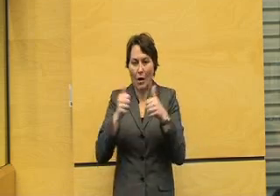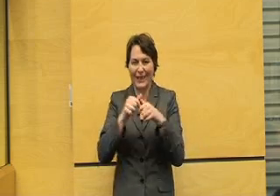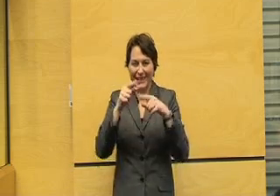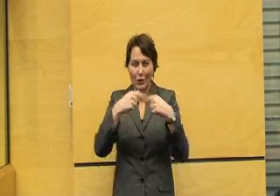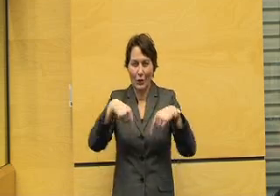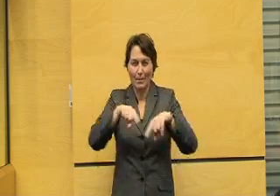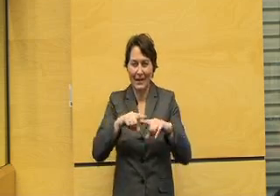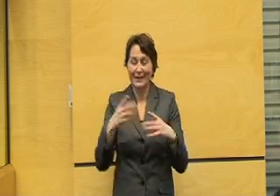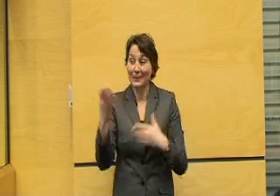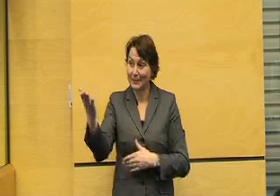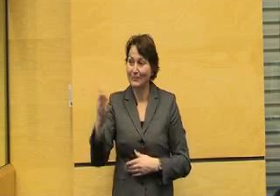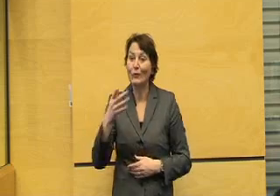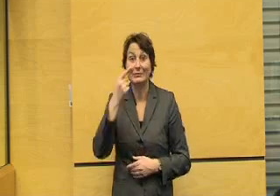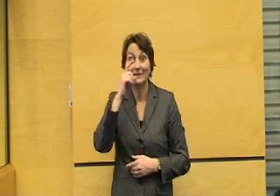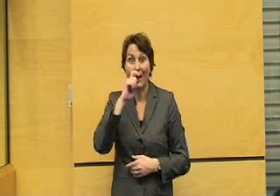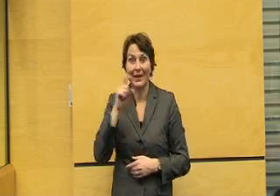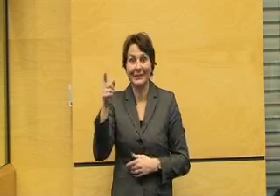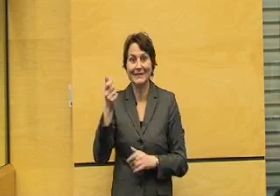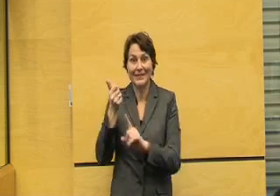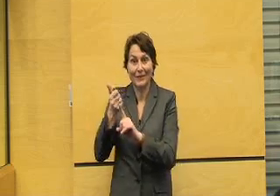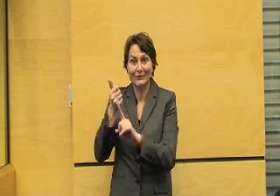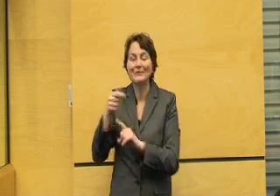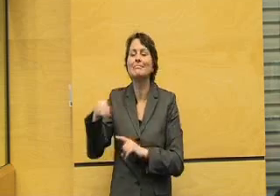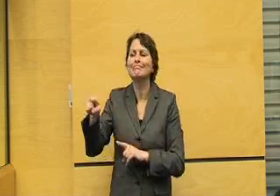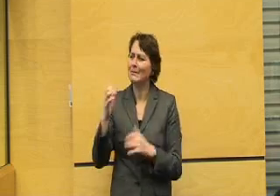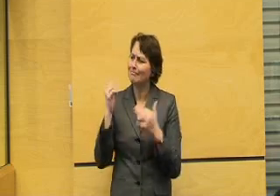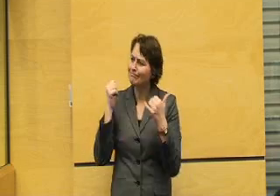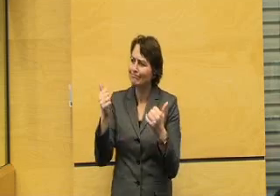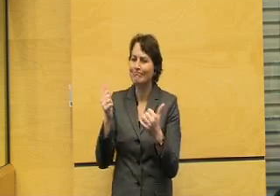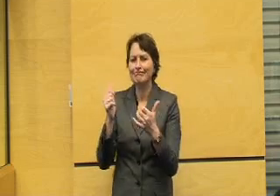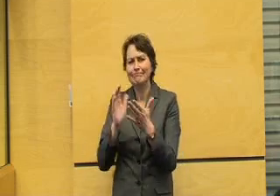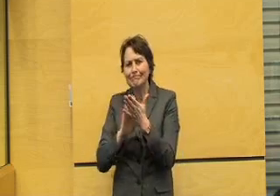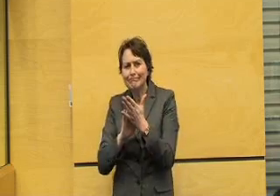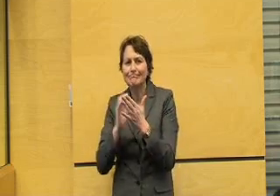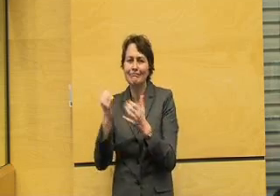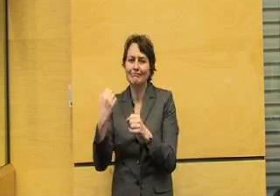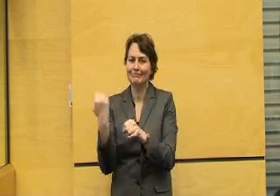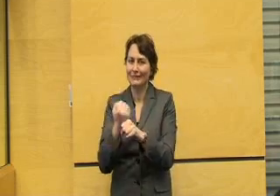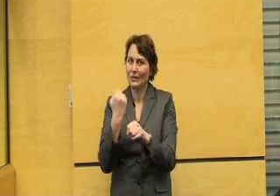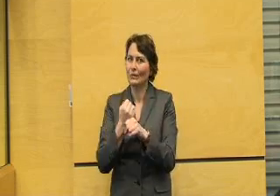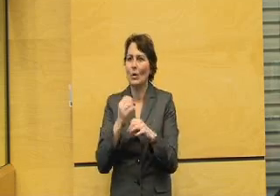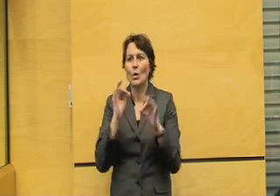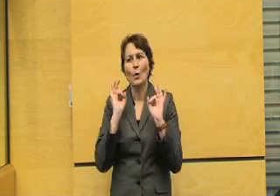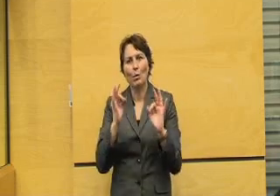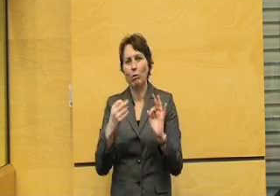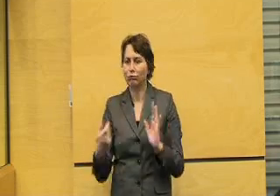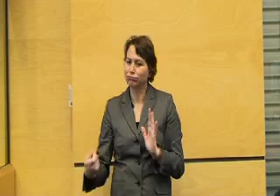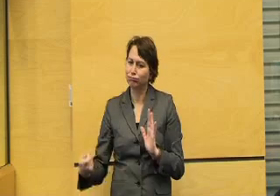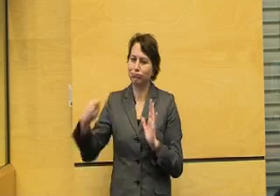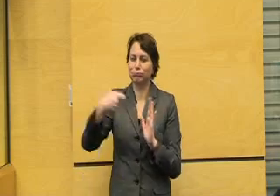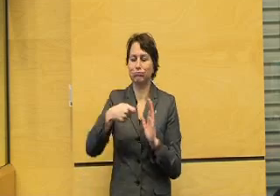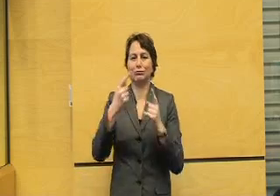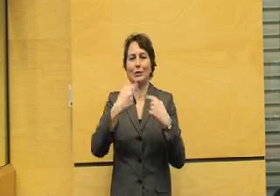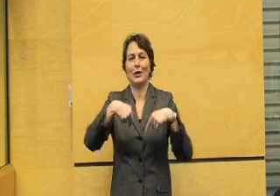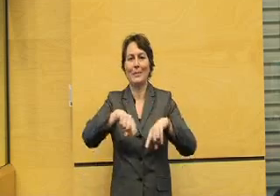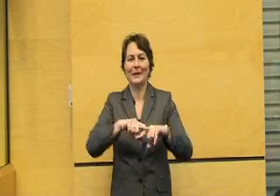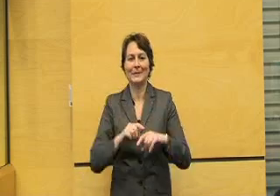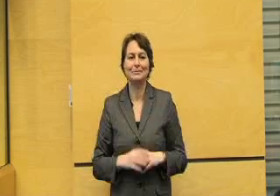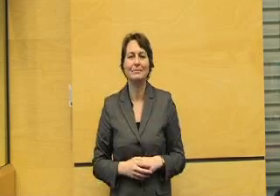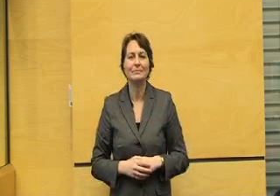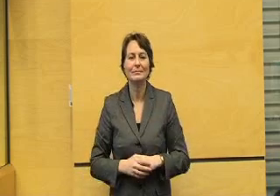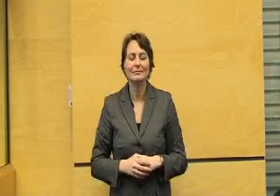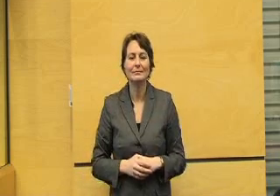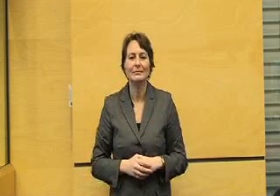He is doing some excellent work and making a very valuable contribution to the committee. I am not going to repeat